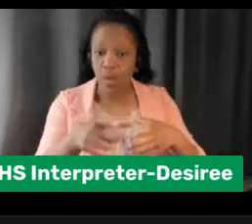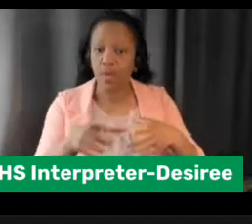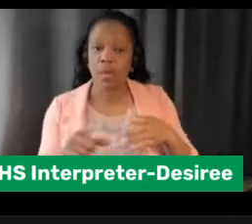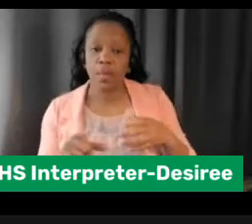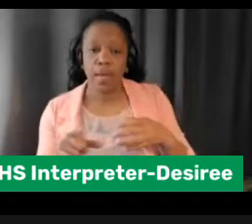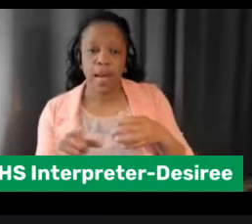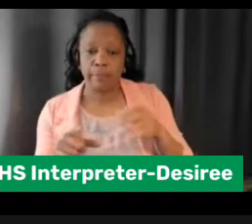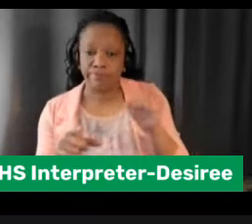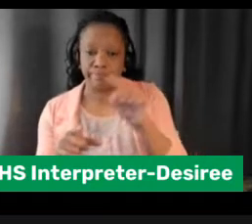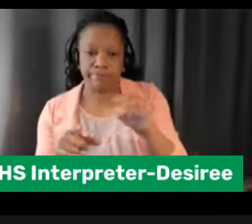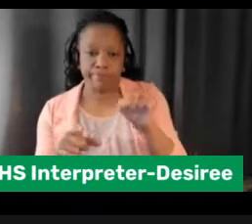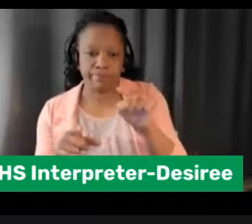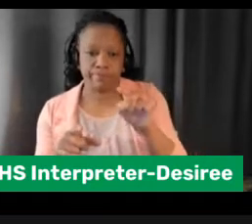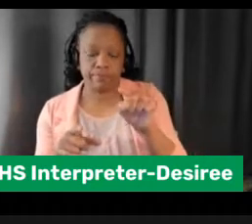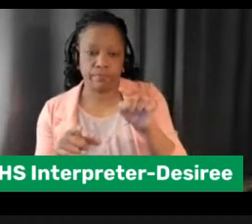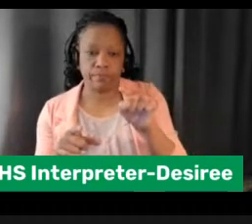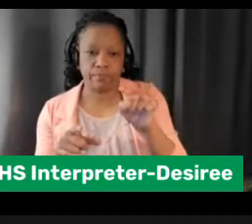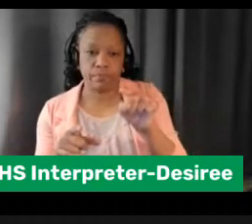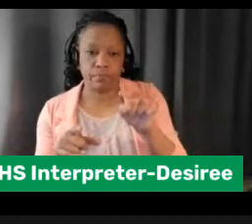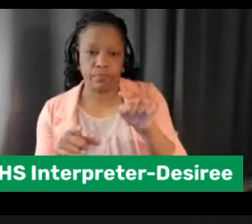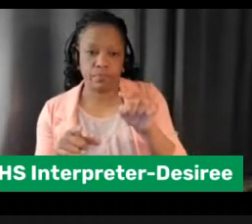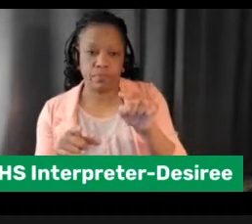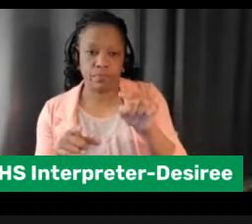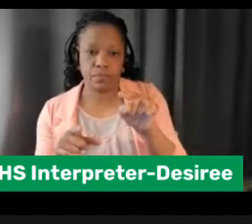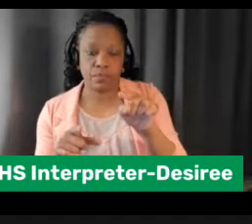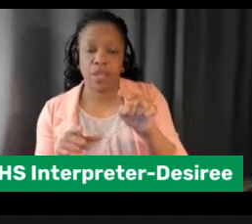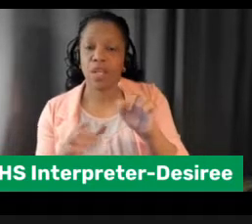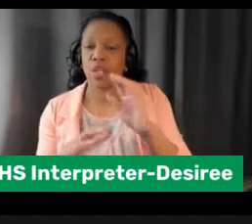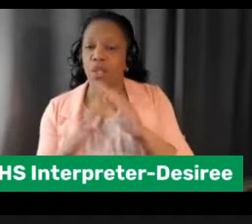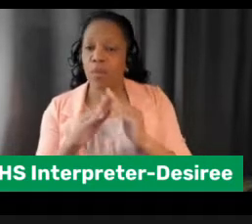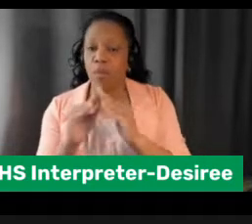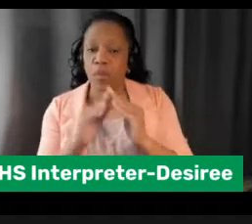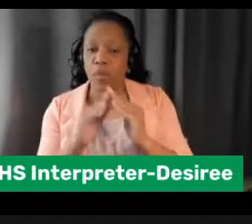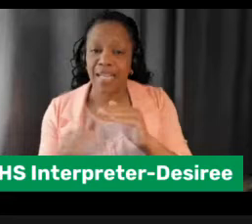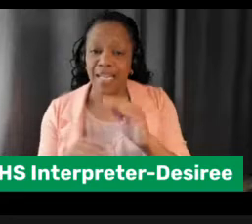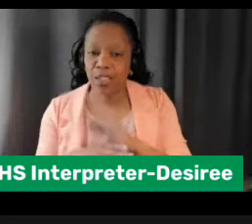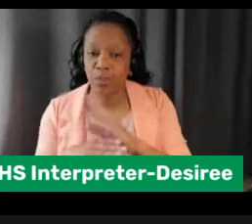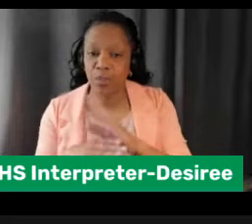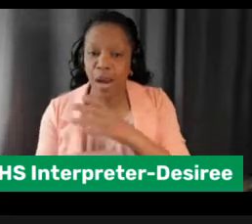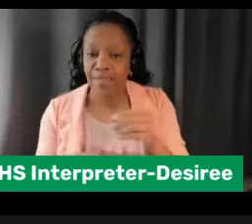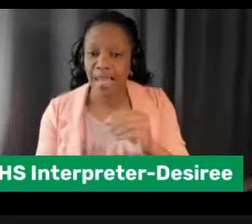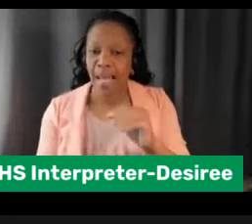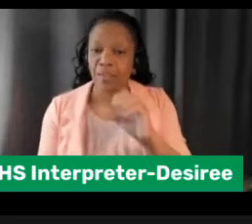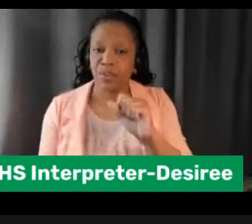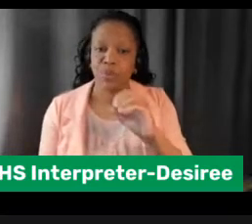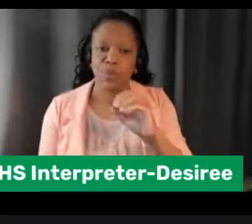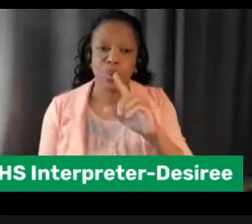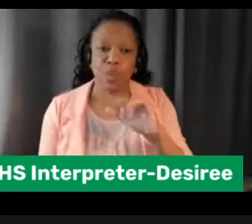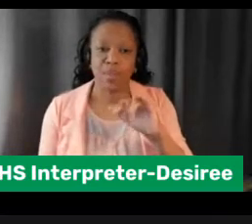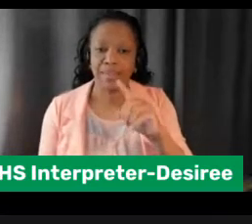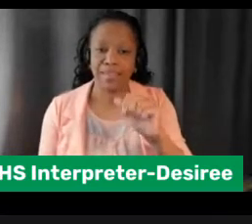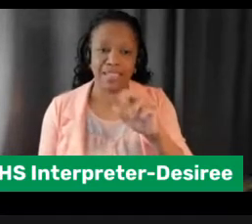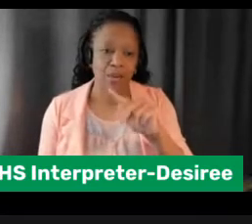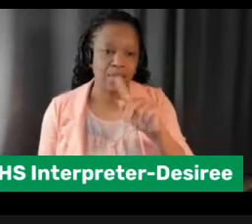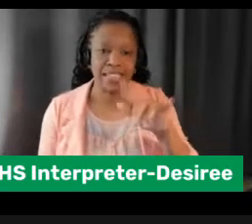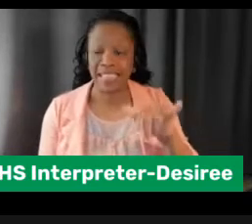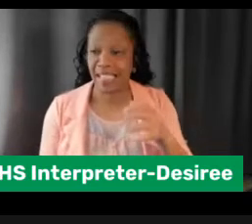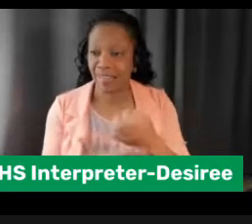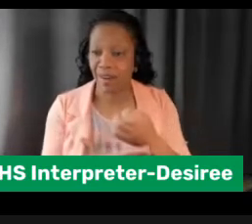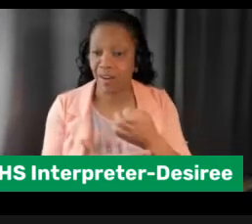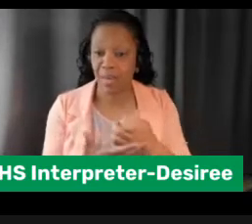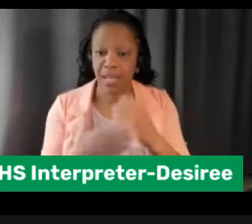Community Enterprise and Solidarity Economy Clinic at UIC, that's Renee Hatcher, Cooperation